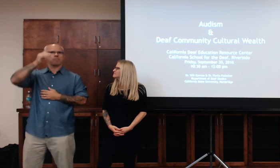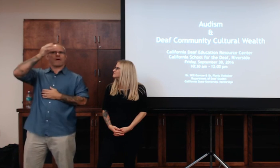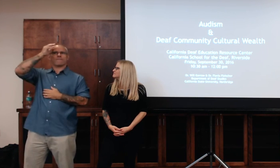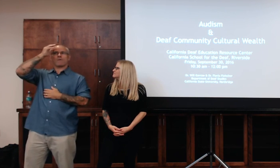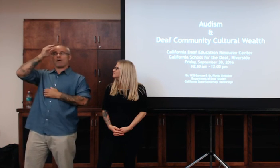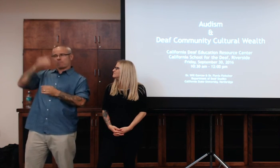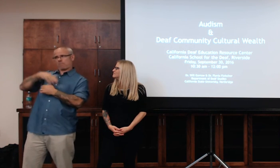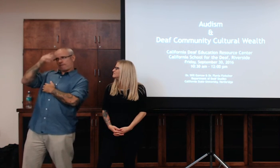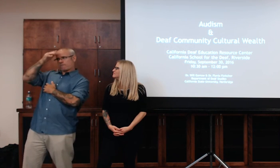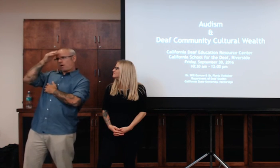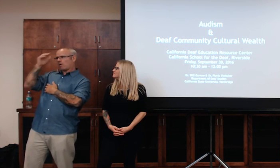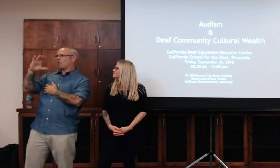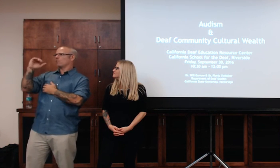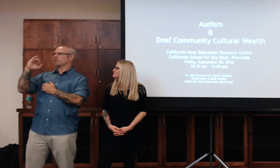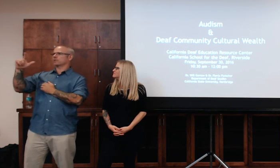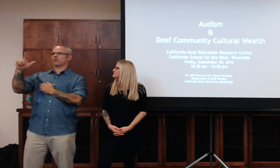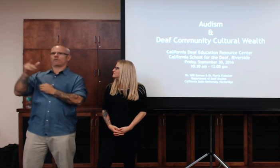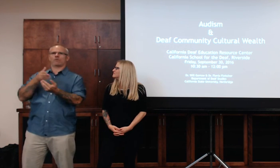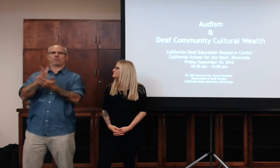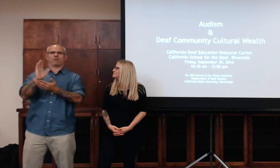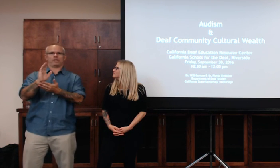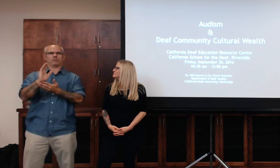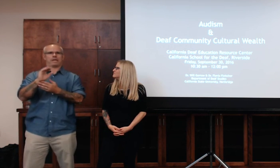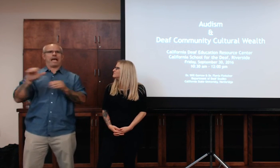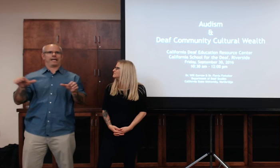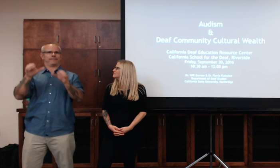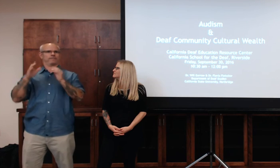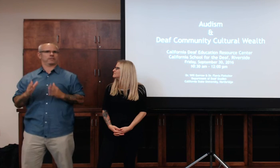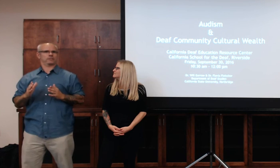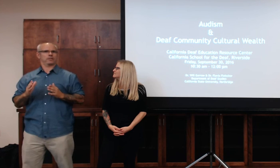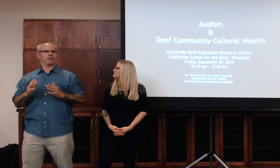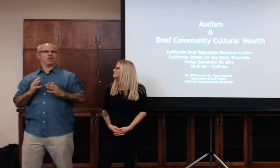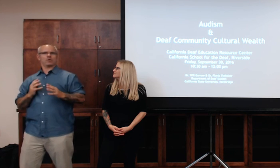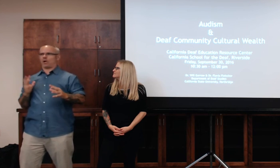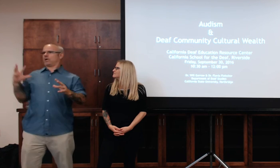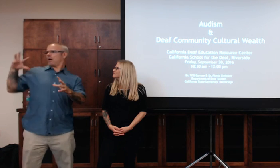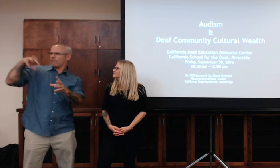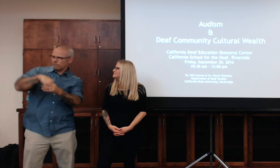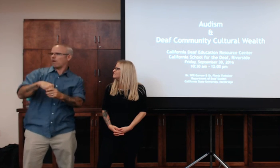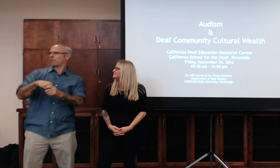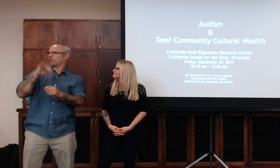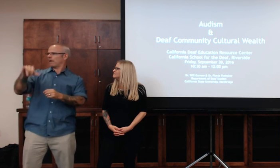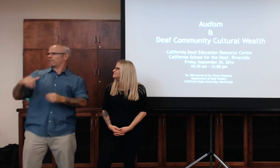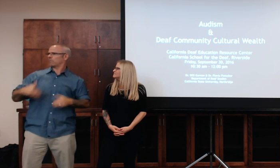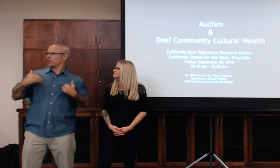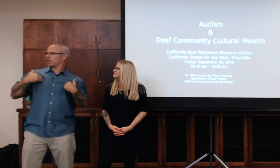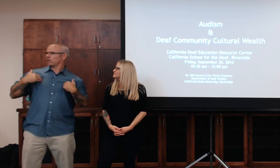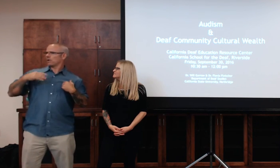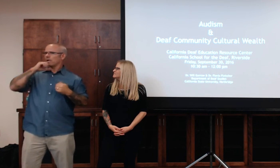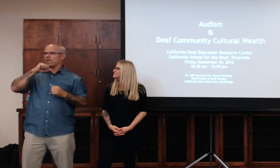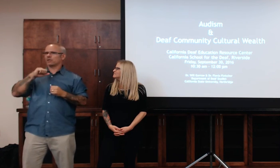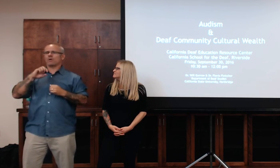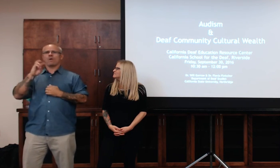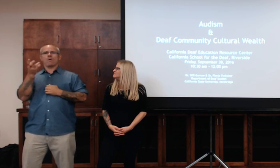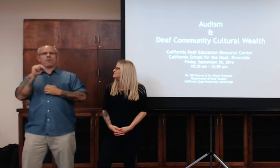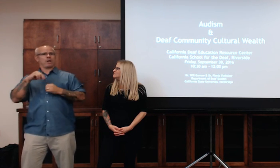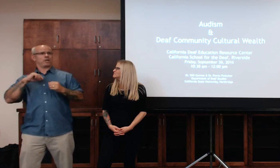rights, my father, civil rights activist himself. So I was heavily involved with all of that at a very